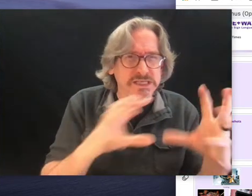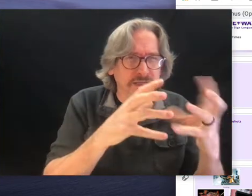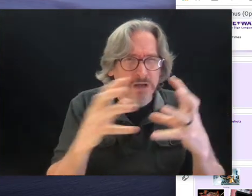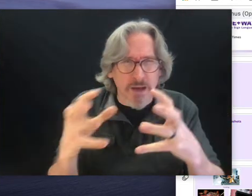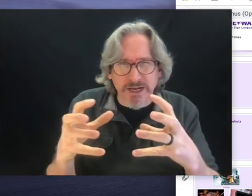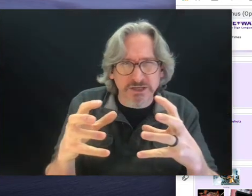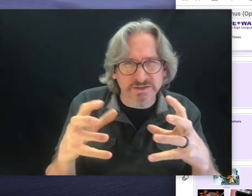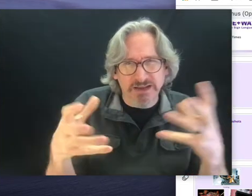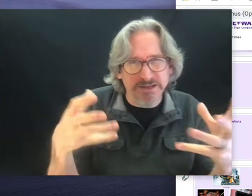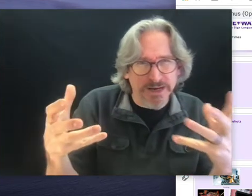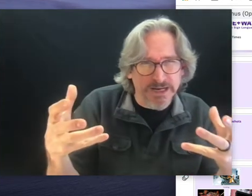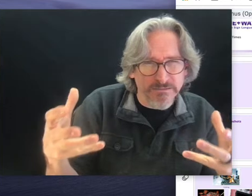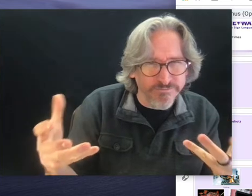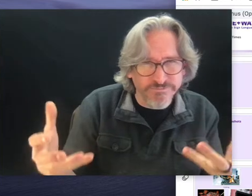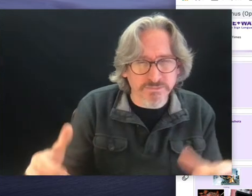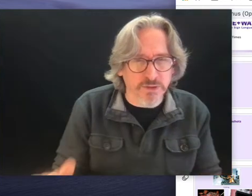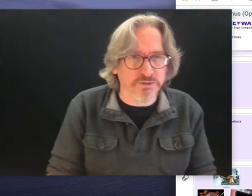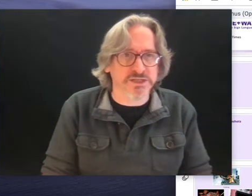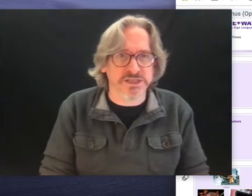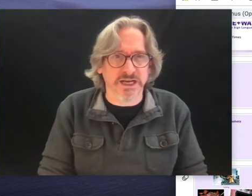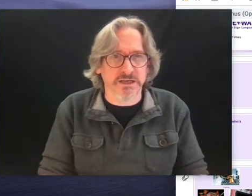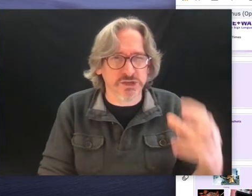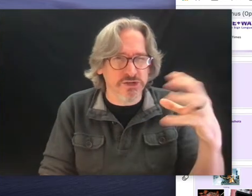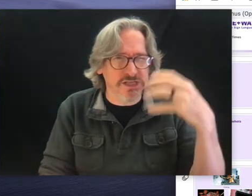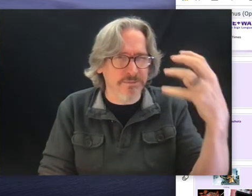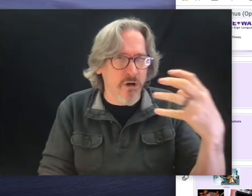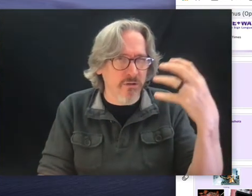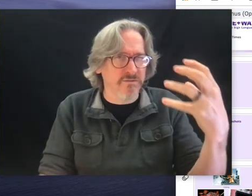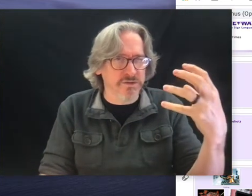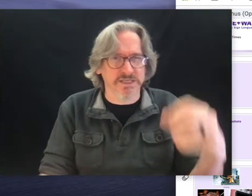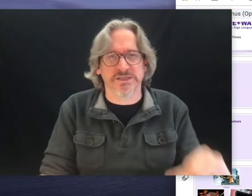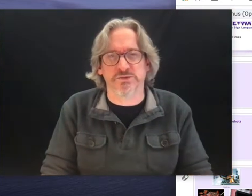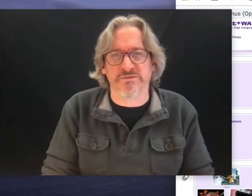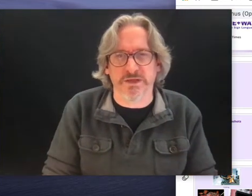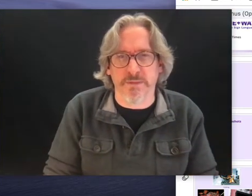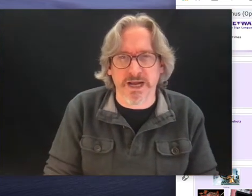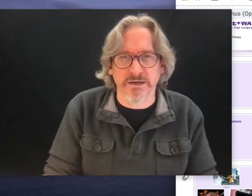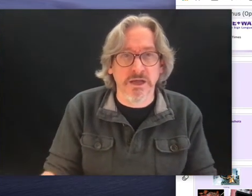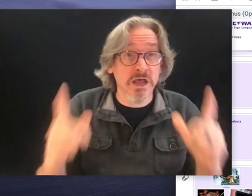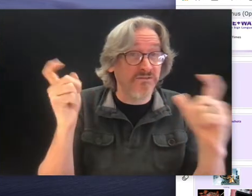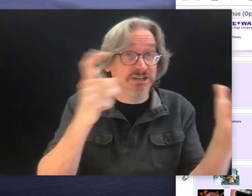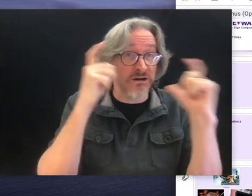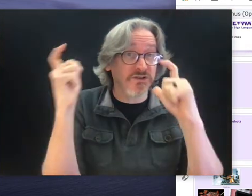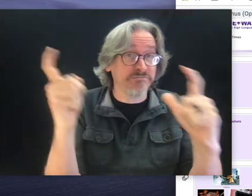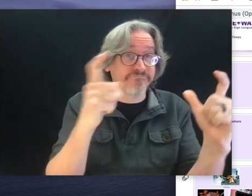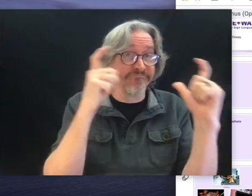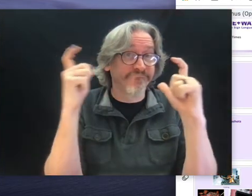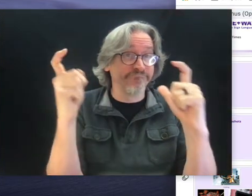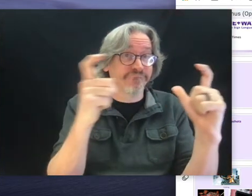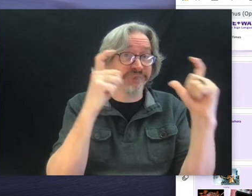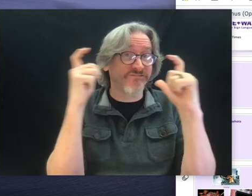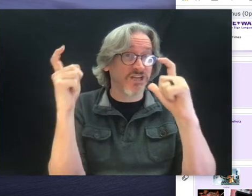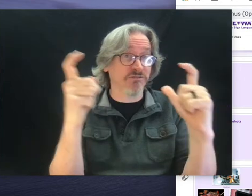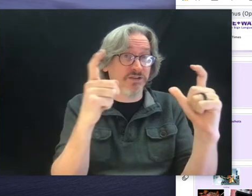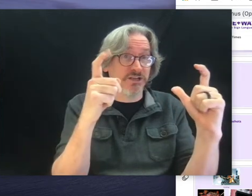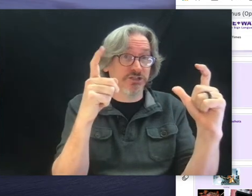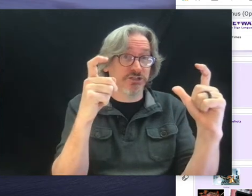can see little combinations of that depending on the person signing. So just keep all of those things sort of in mind. Photography,